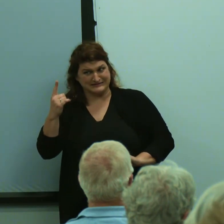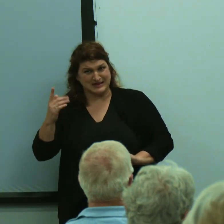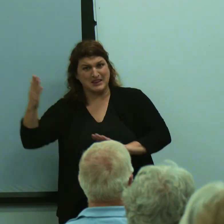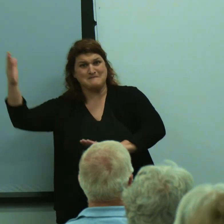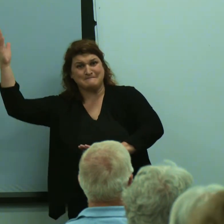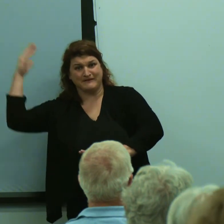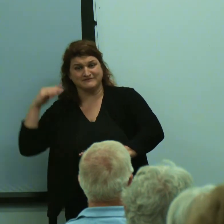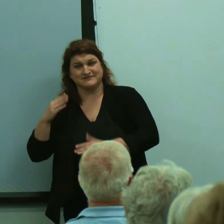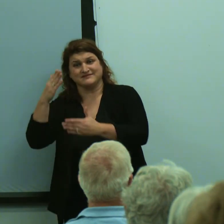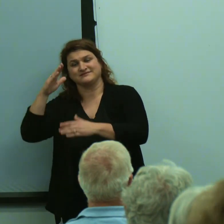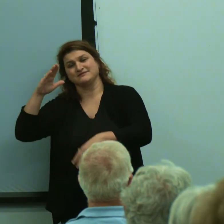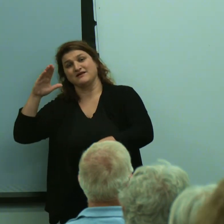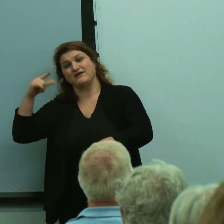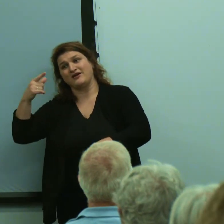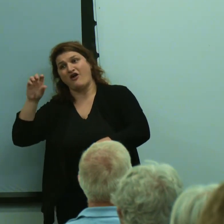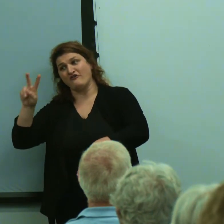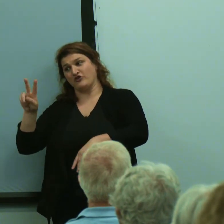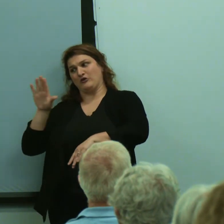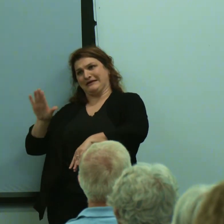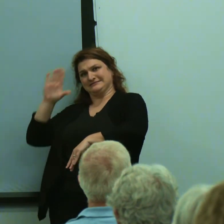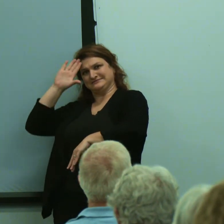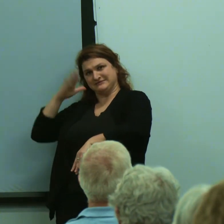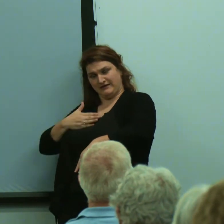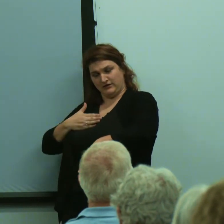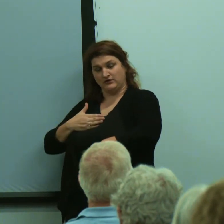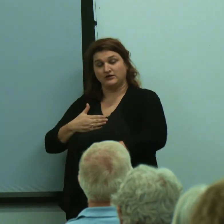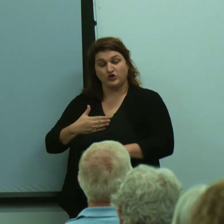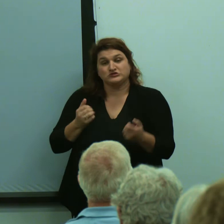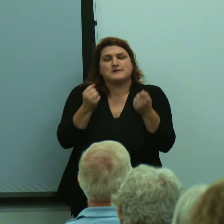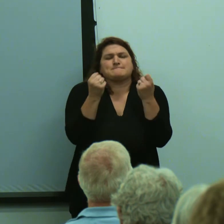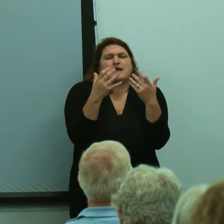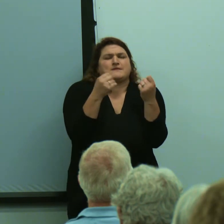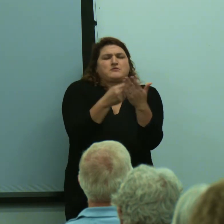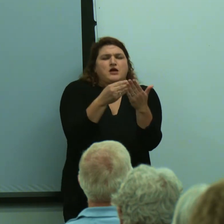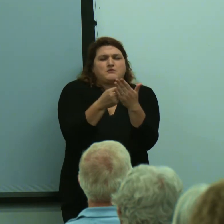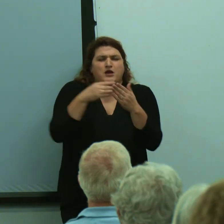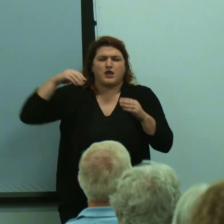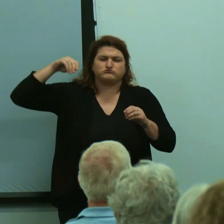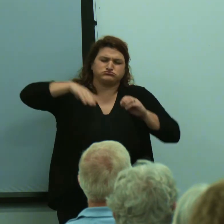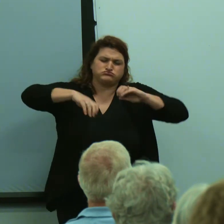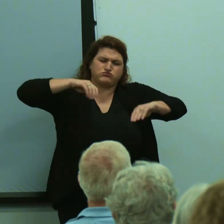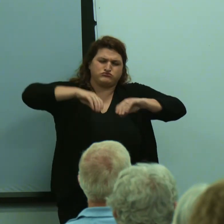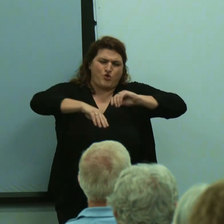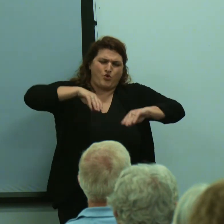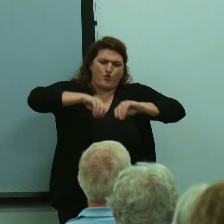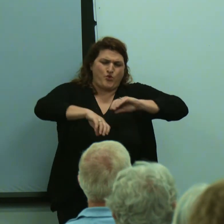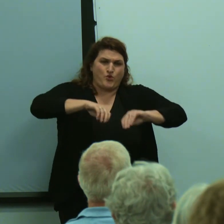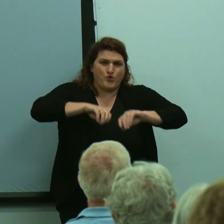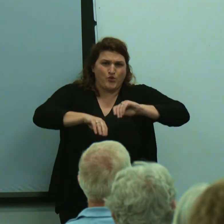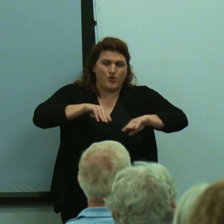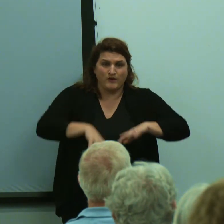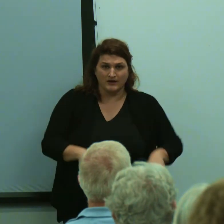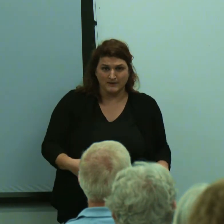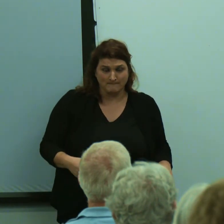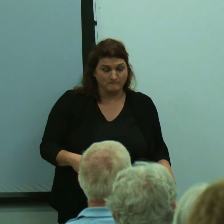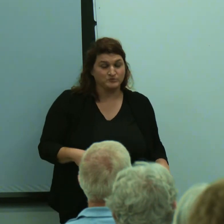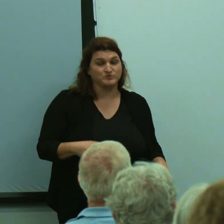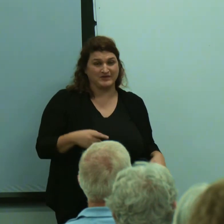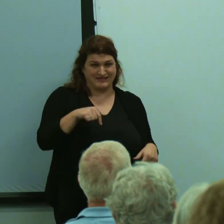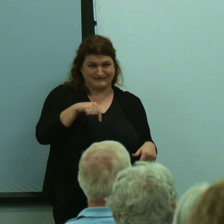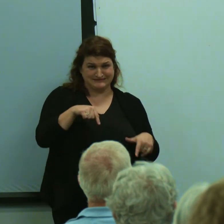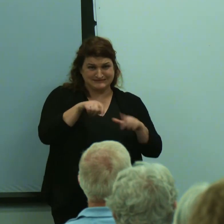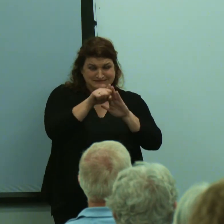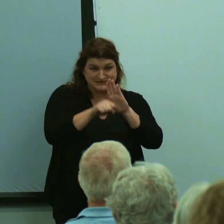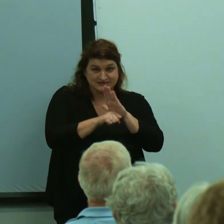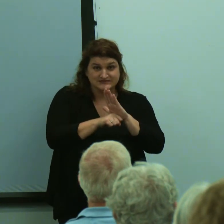There's millions of dollars pouring into Ohio. Nobody's going to sneak up on the voters or the Republicans